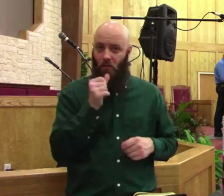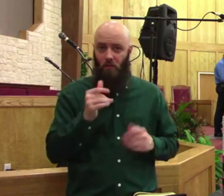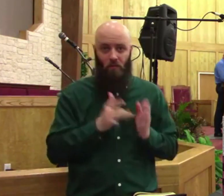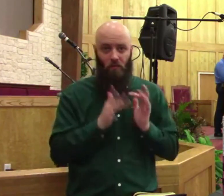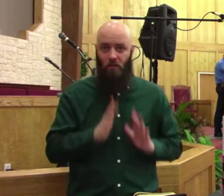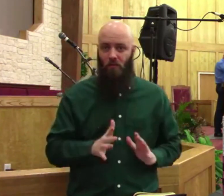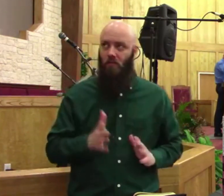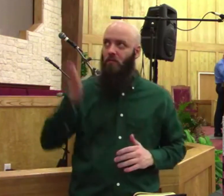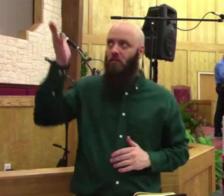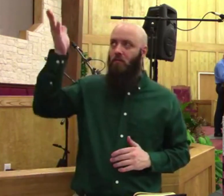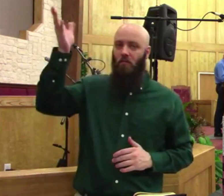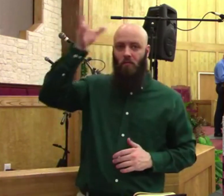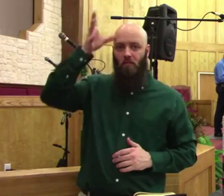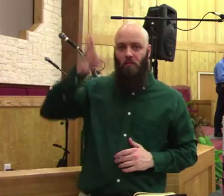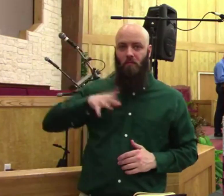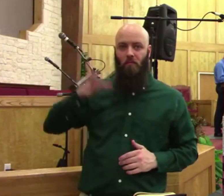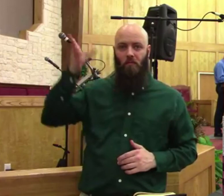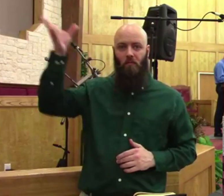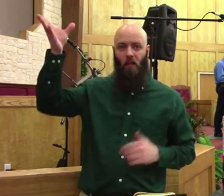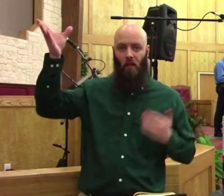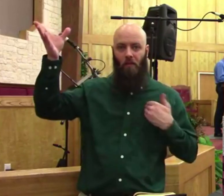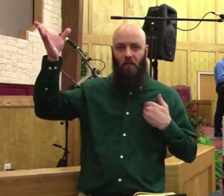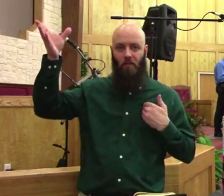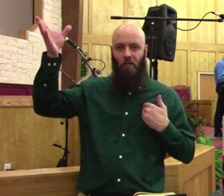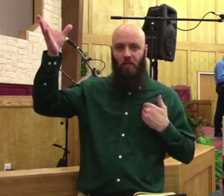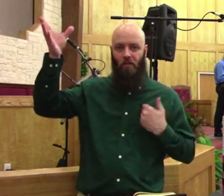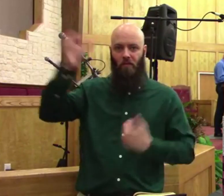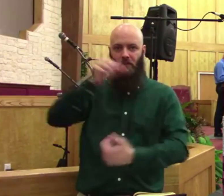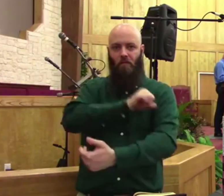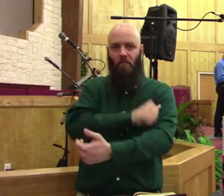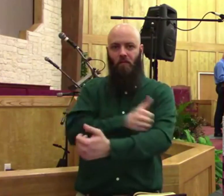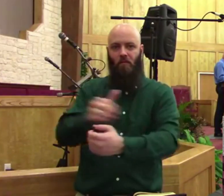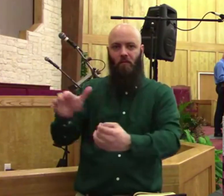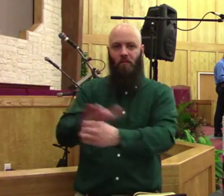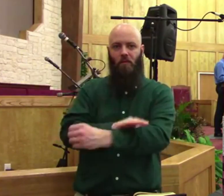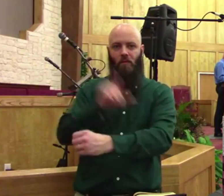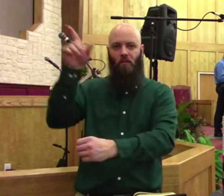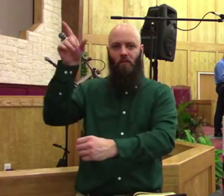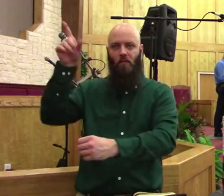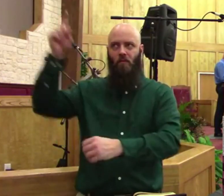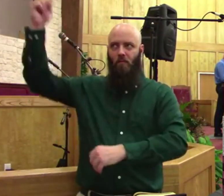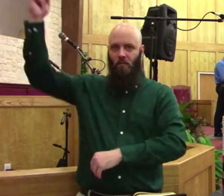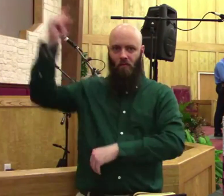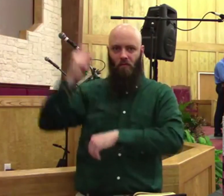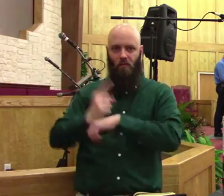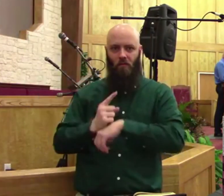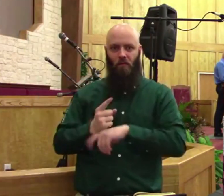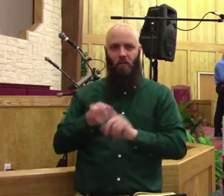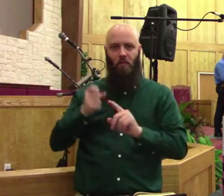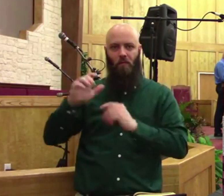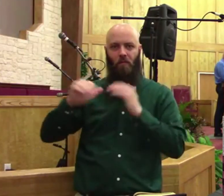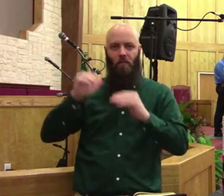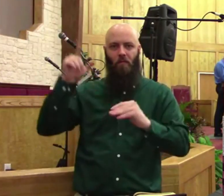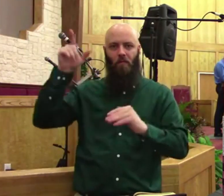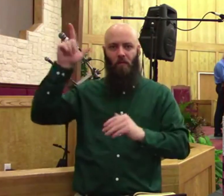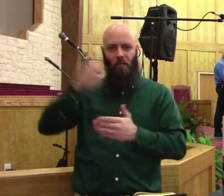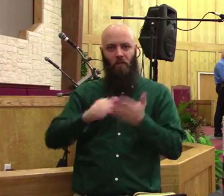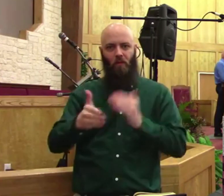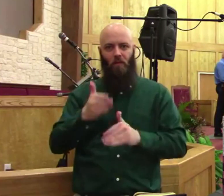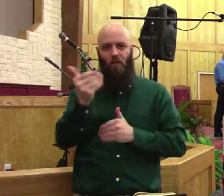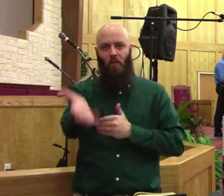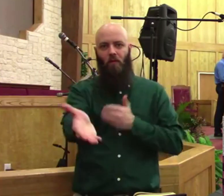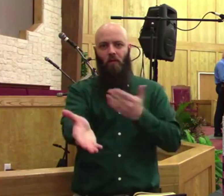A man who's come down from heaven with wisdom and might and forgiveness in his hand and